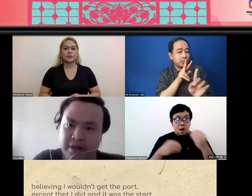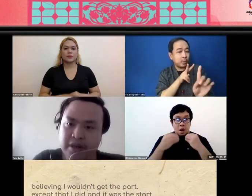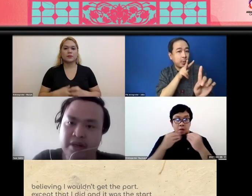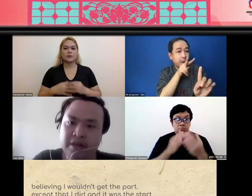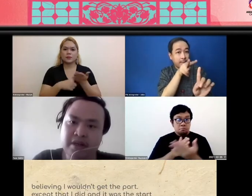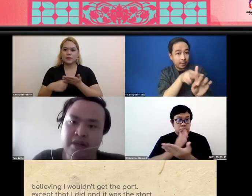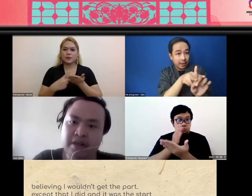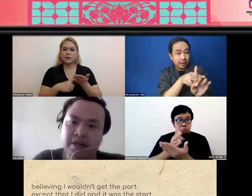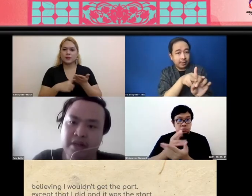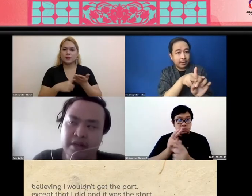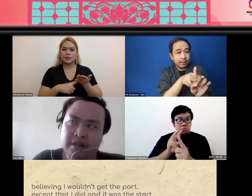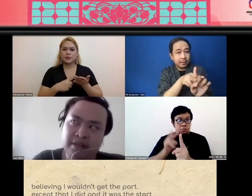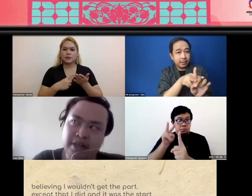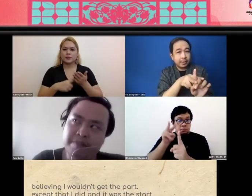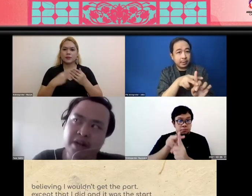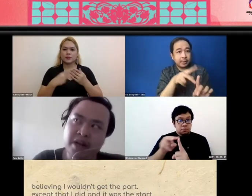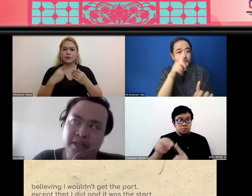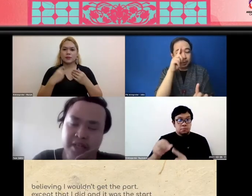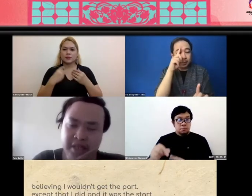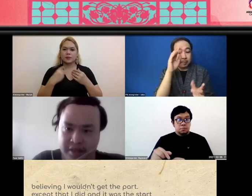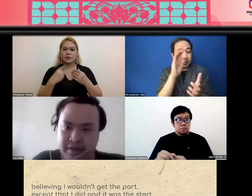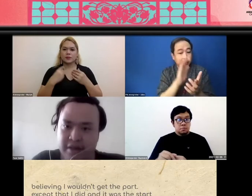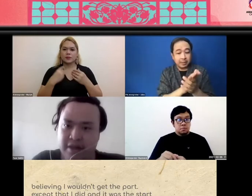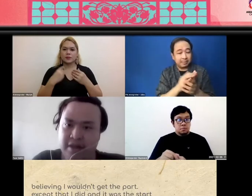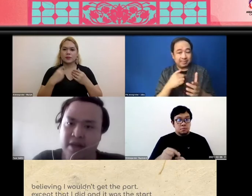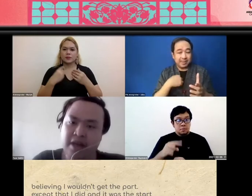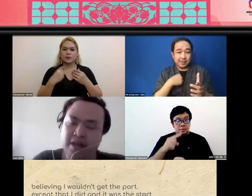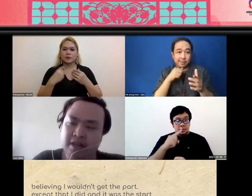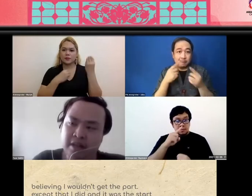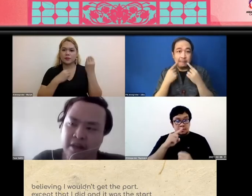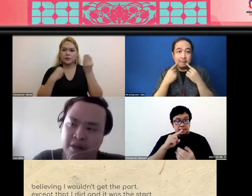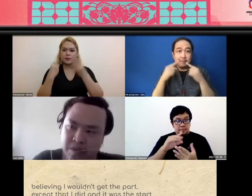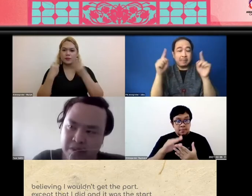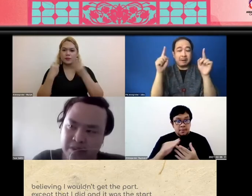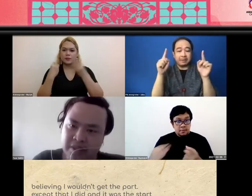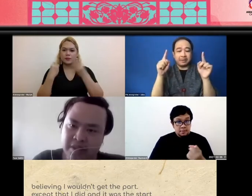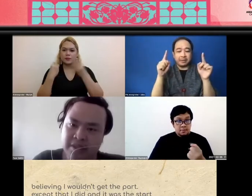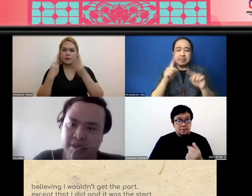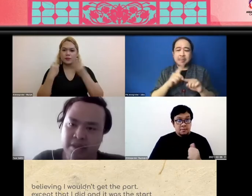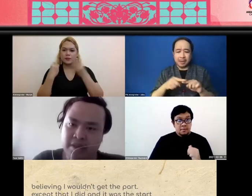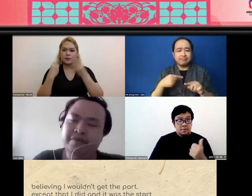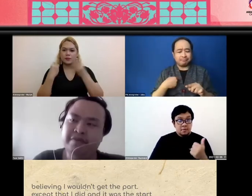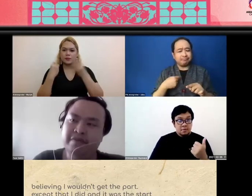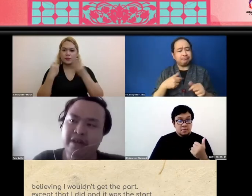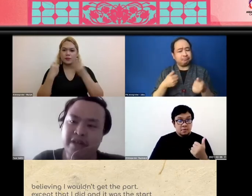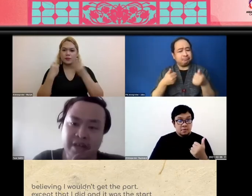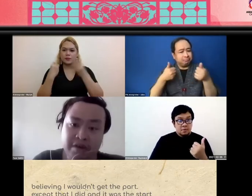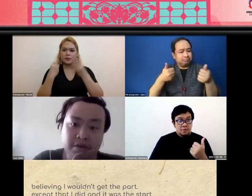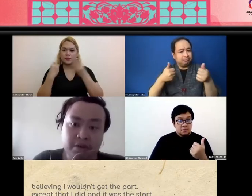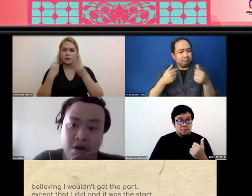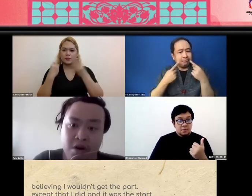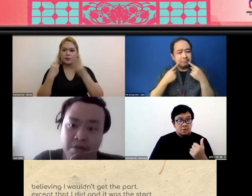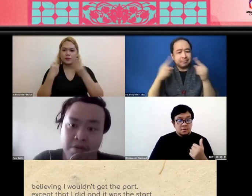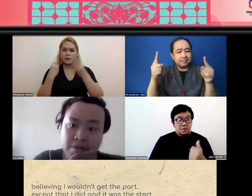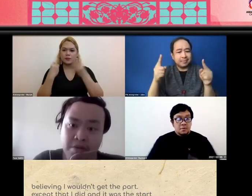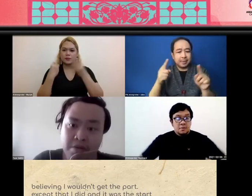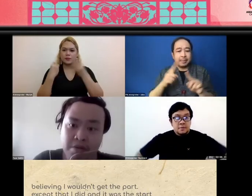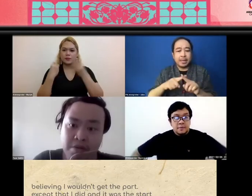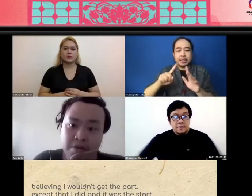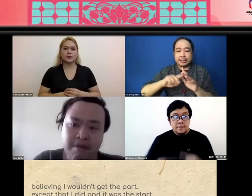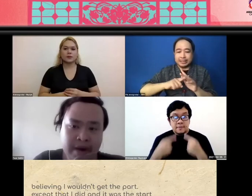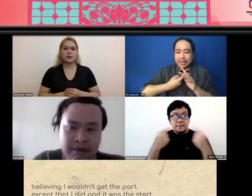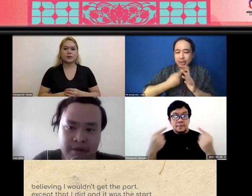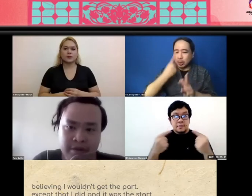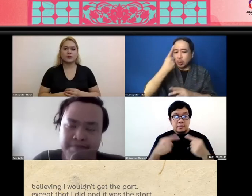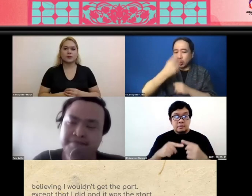part, except that I did. And it was the start of a year-long play